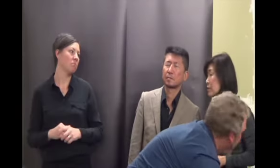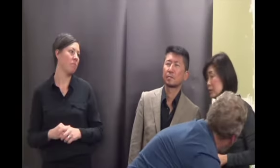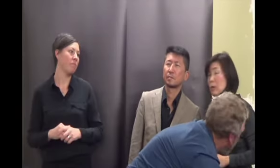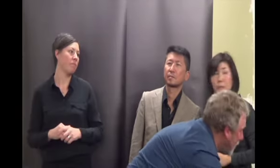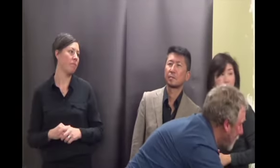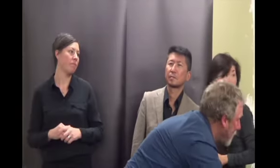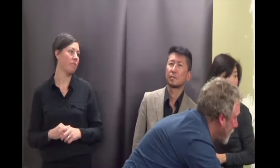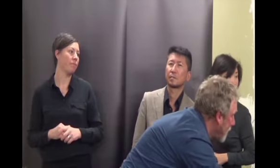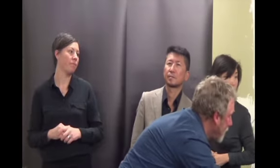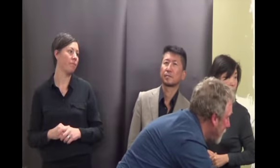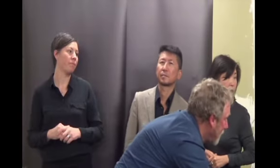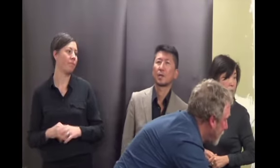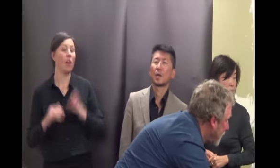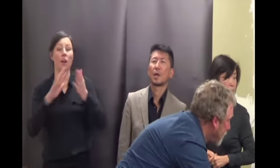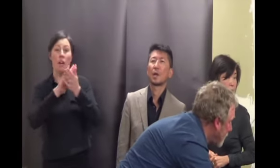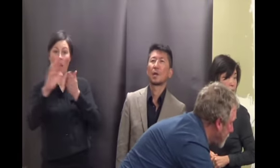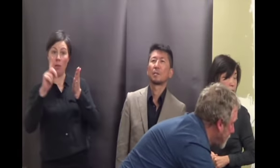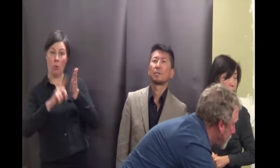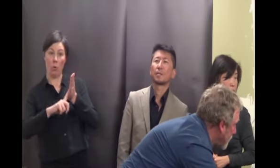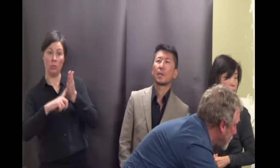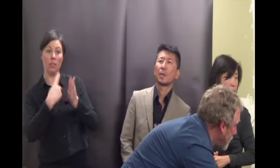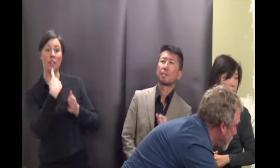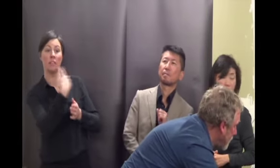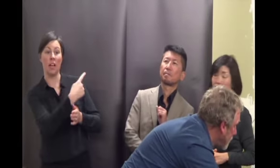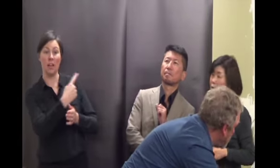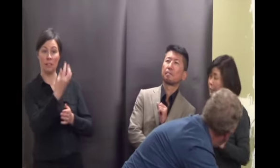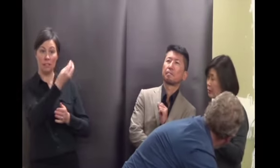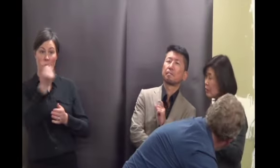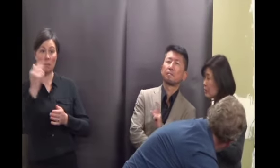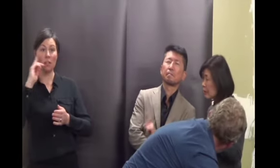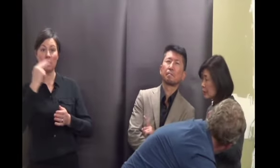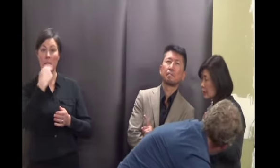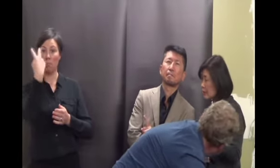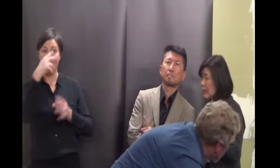Some people in Australia only receive 5 hours per 2 weeks.